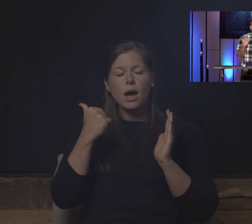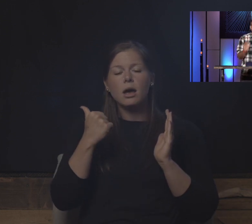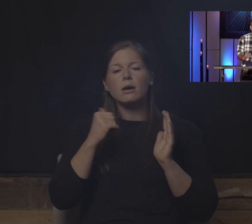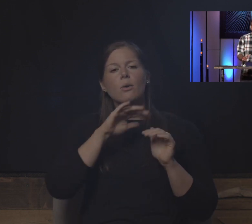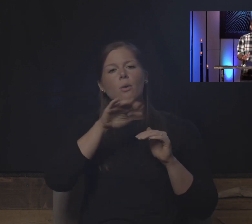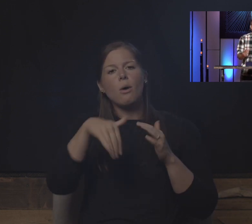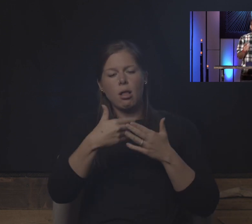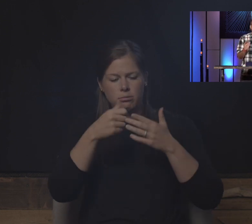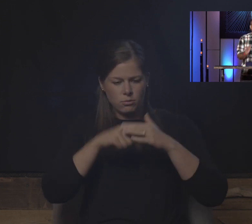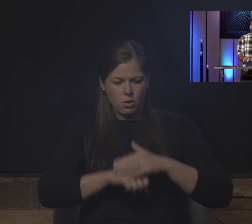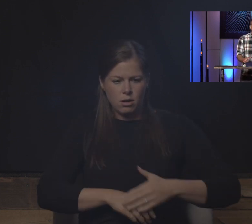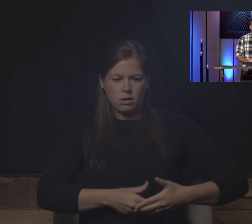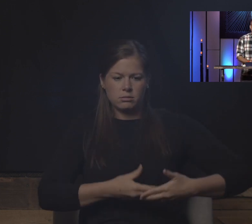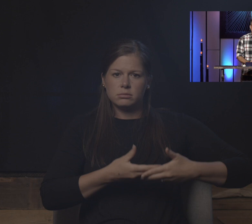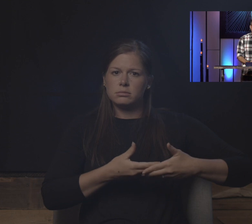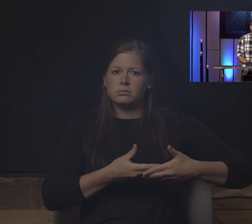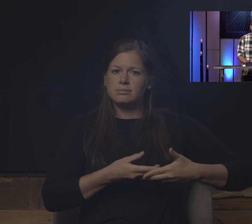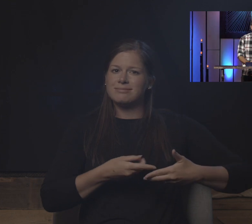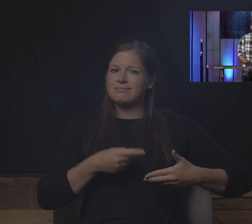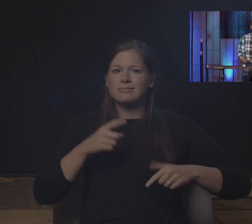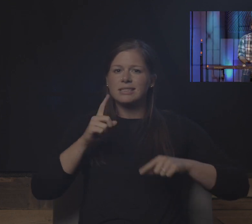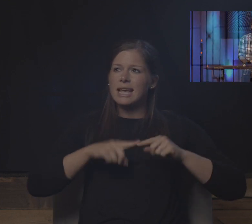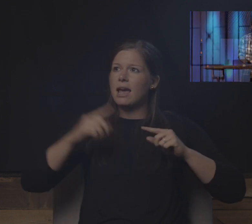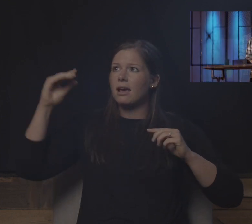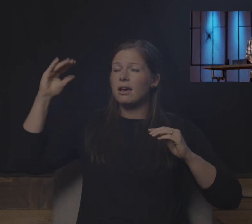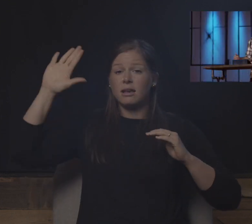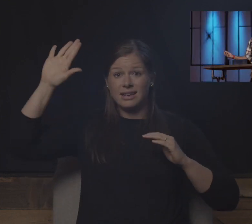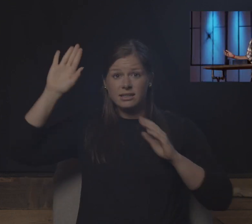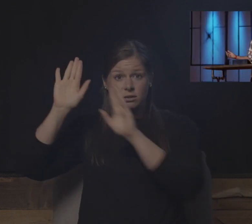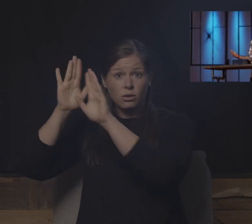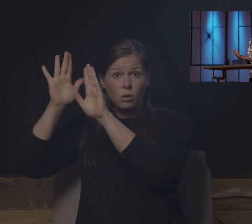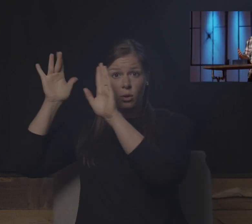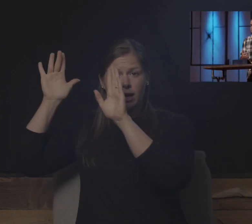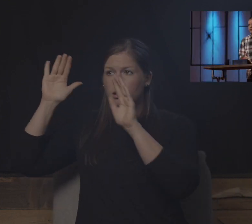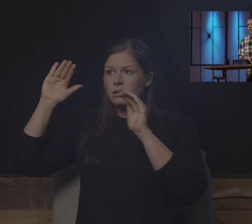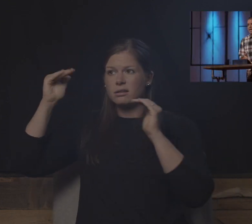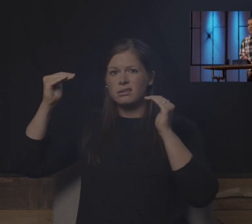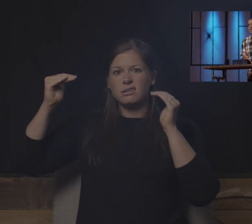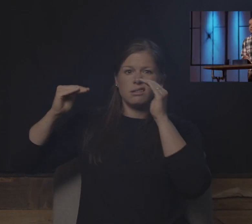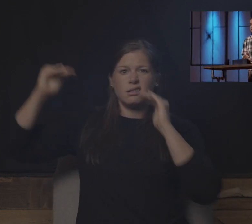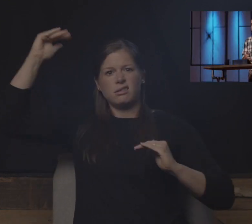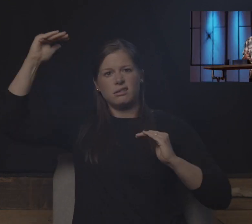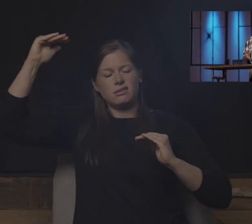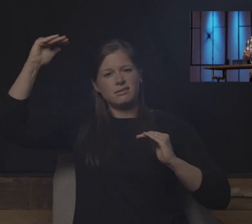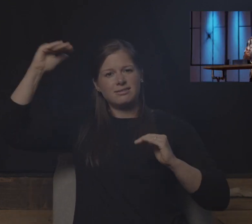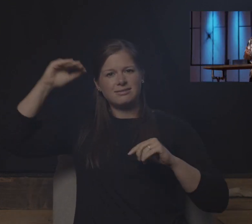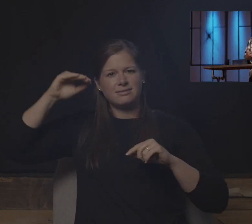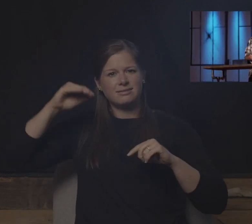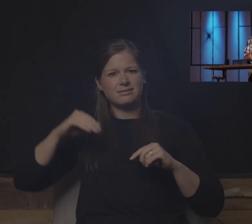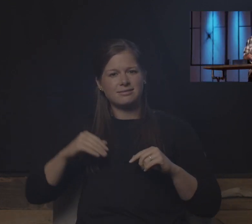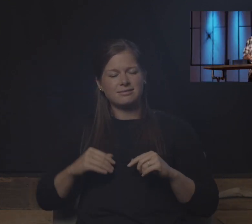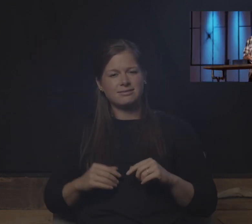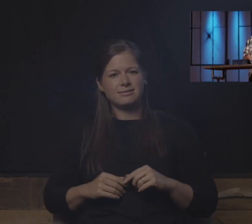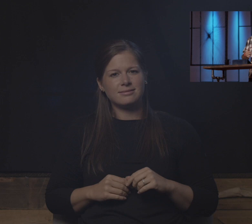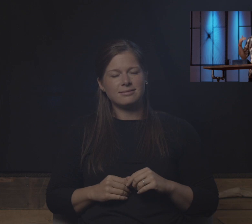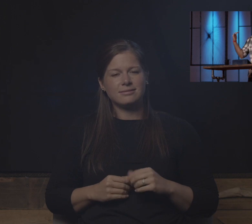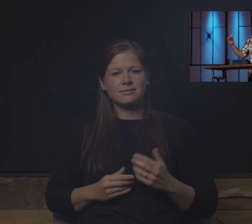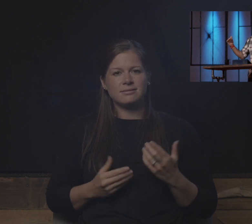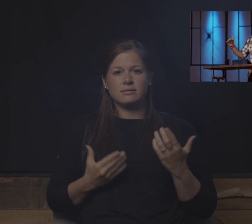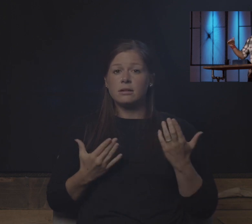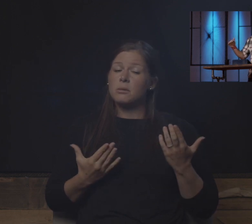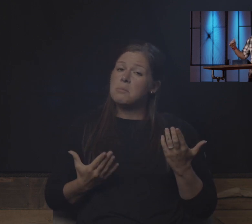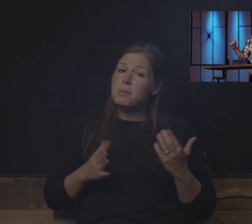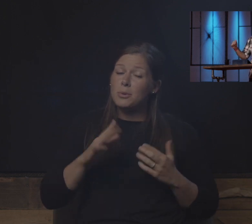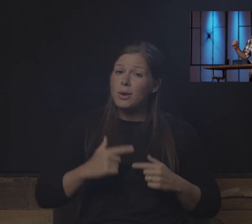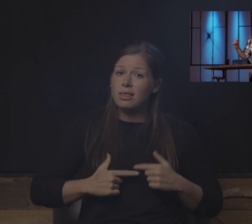Every single one of us. You might not be all the stuff on that list in Titus 3:3 to the